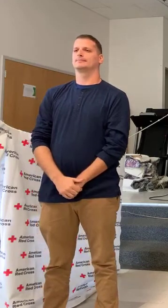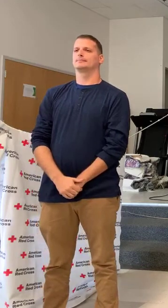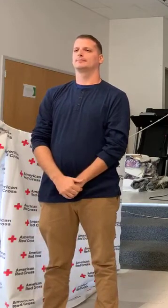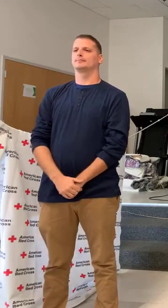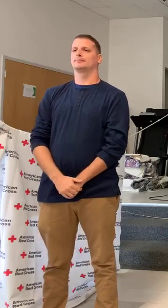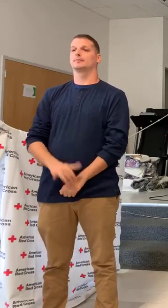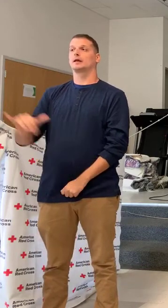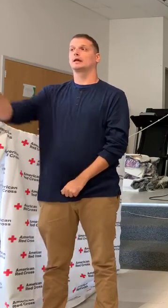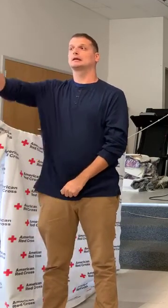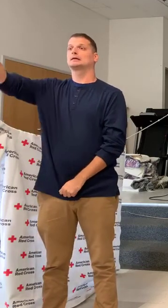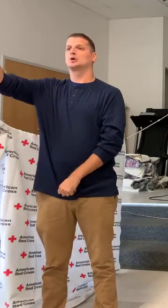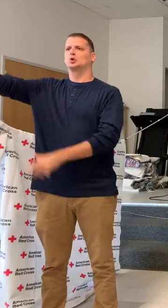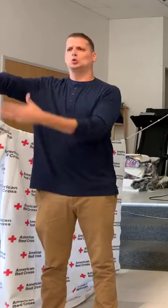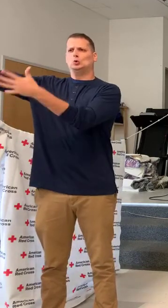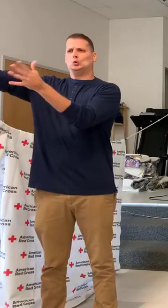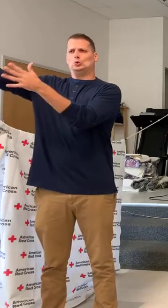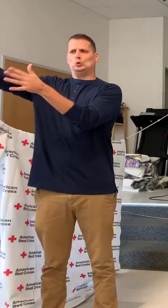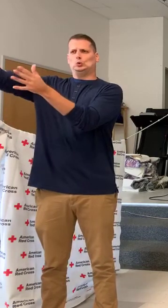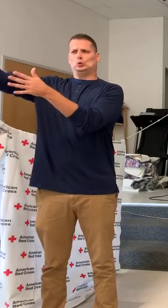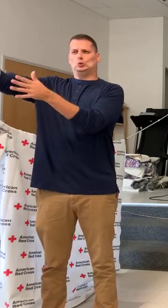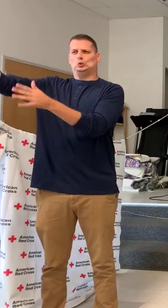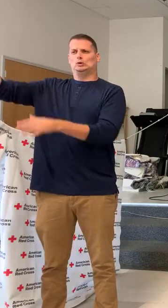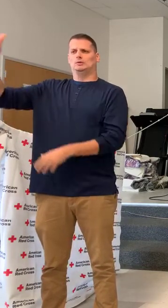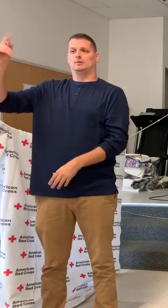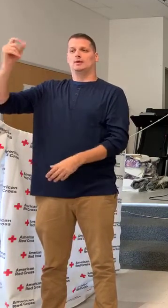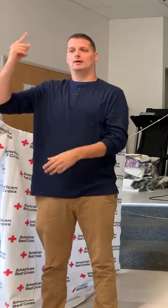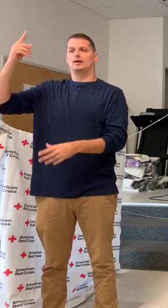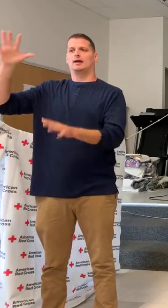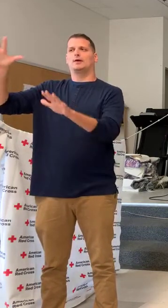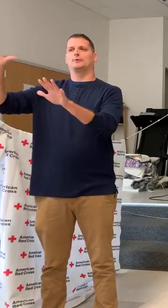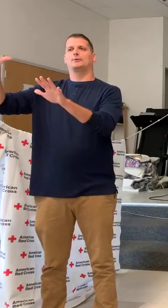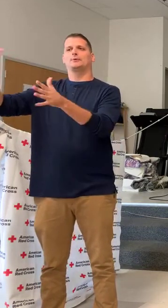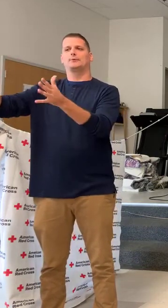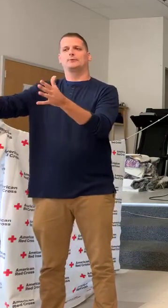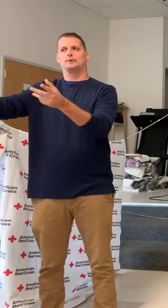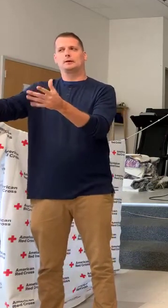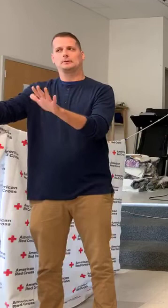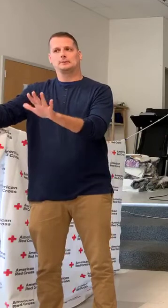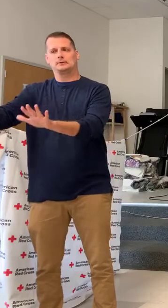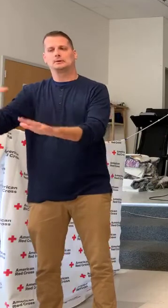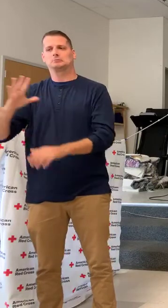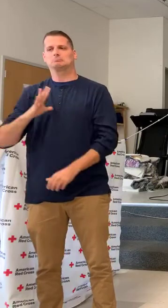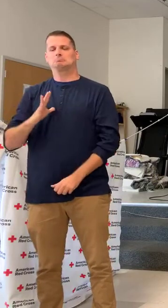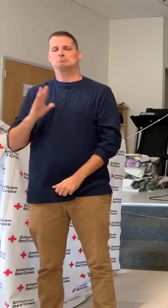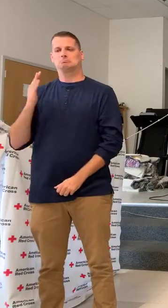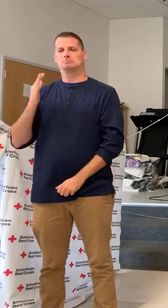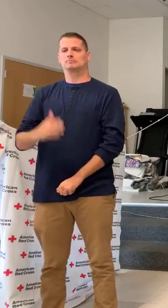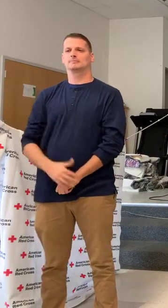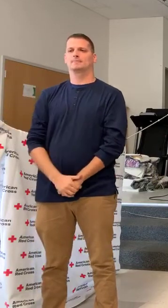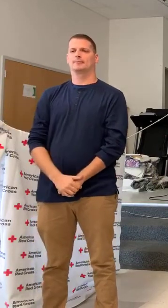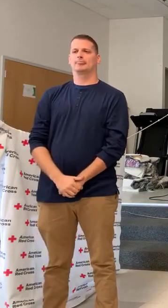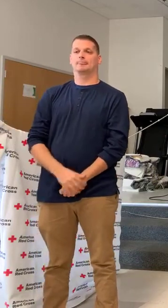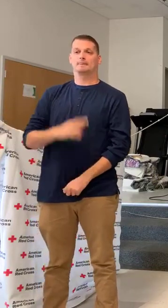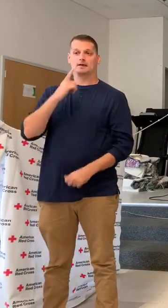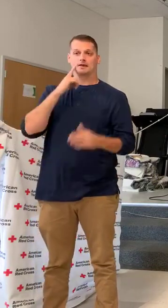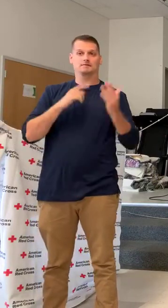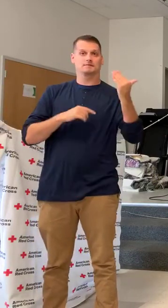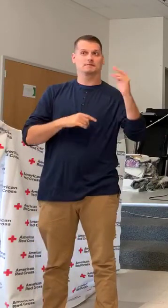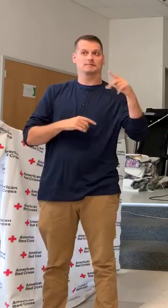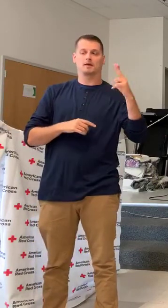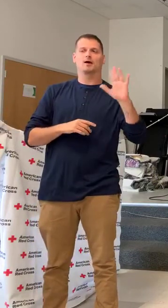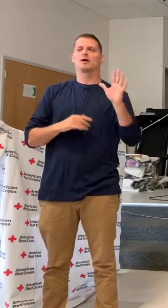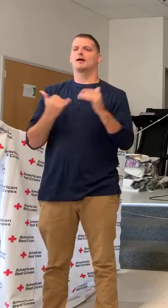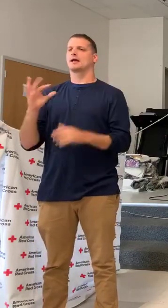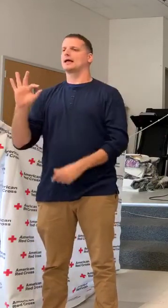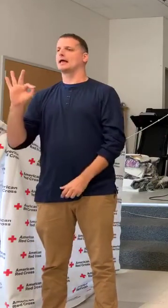were starting to taper off, so they weren't any longer much of a threat to us. In the end, 9 miles per hour was measured, so there was a little bit of a